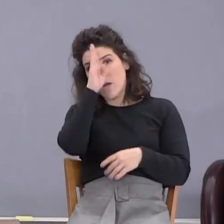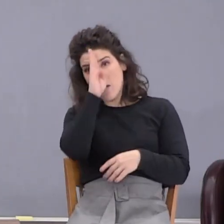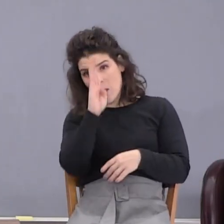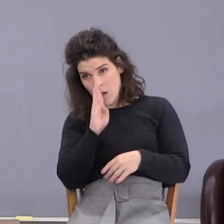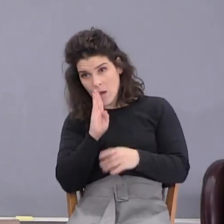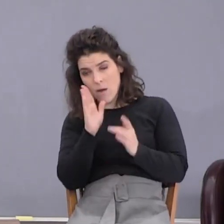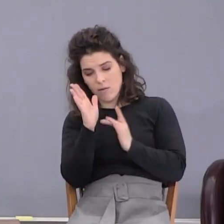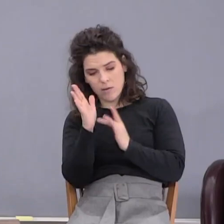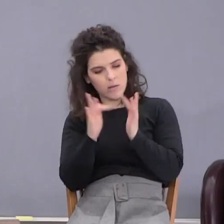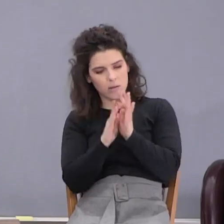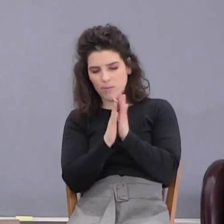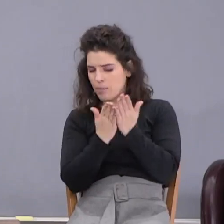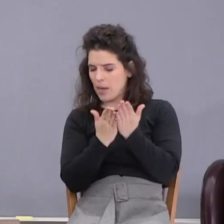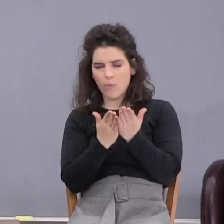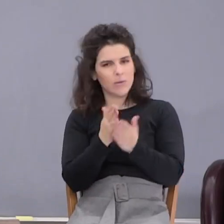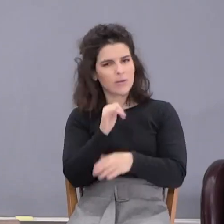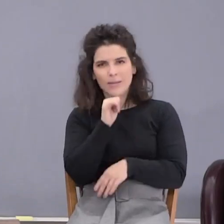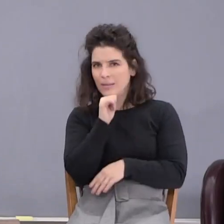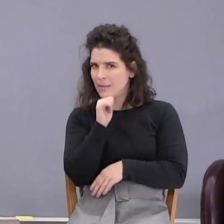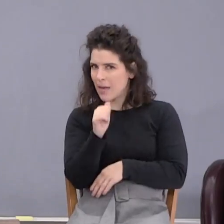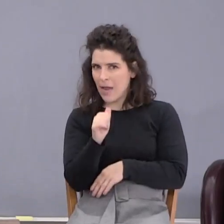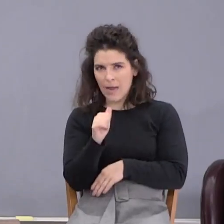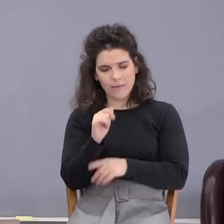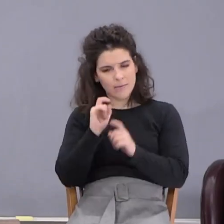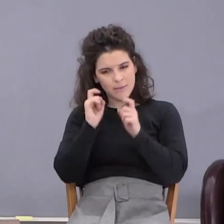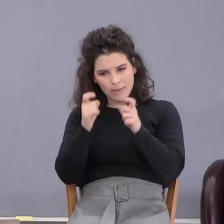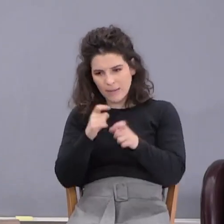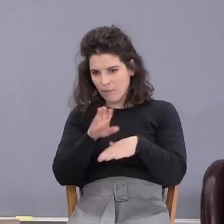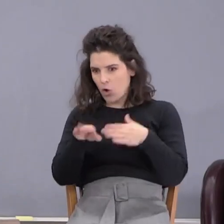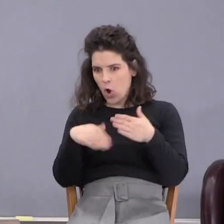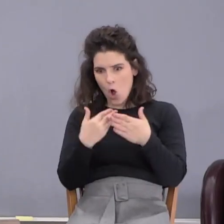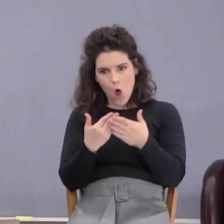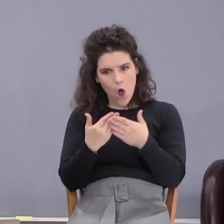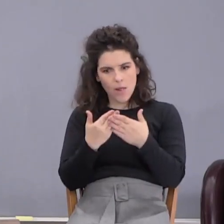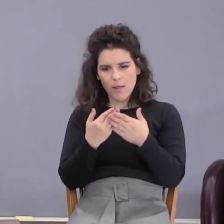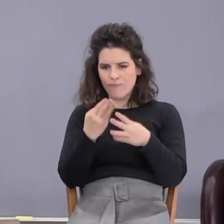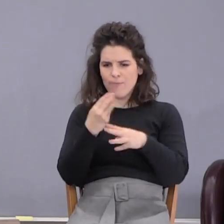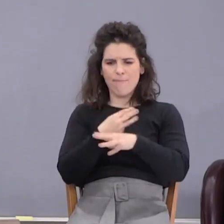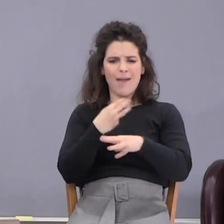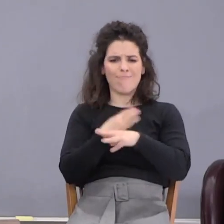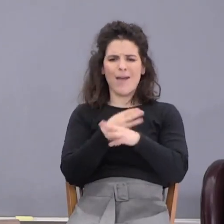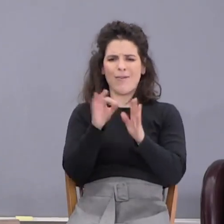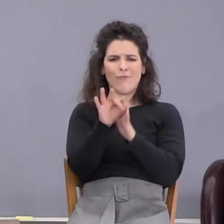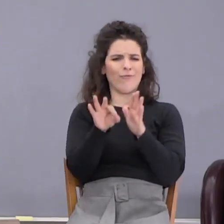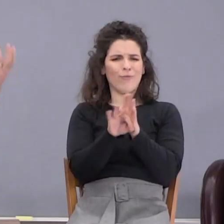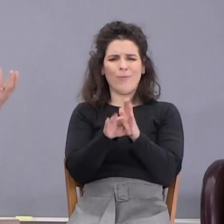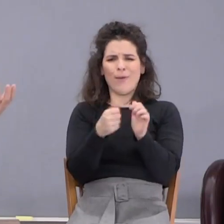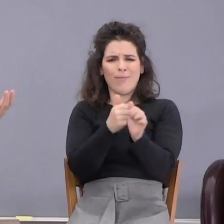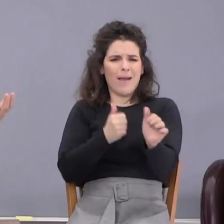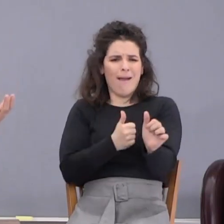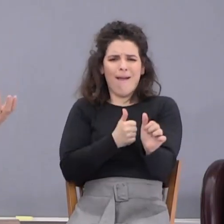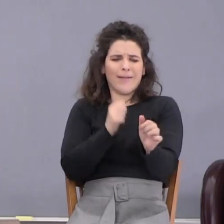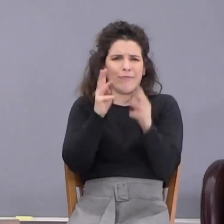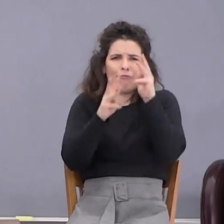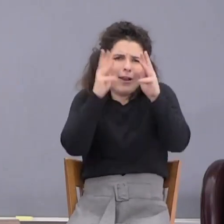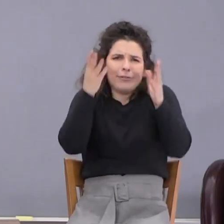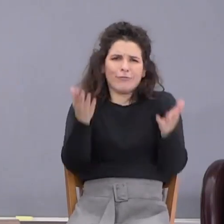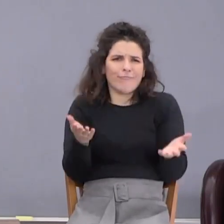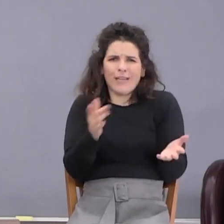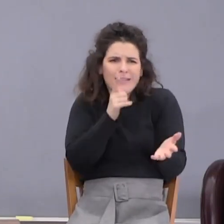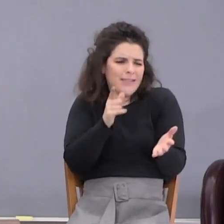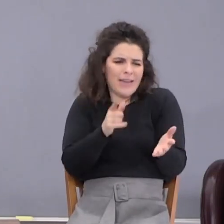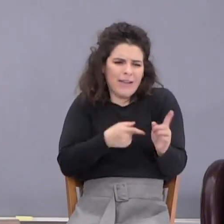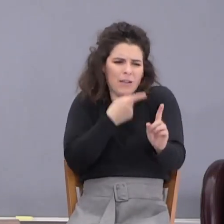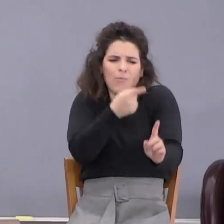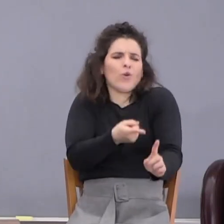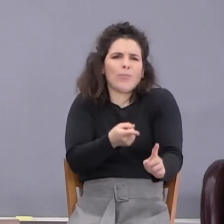Bible didn't divulge all of the mathematical formulas behind the work of creation. That isn't the purpose of